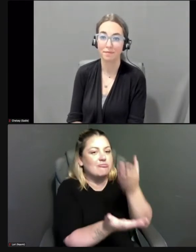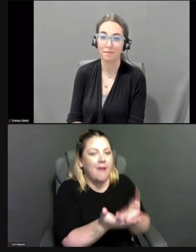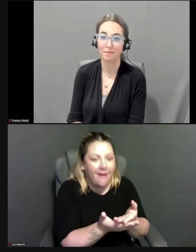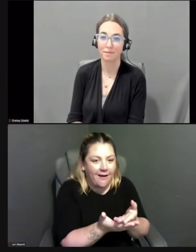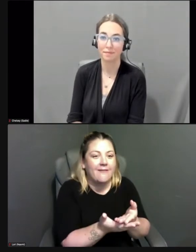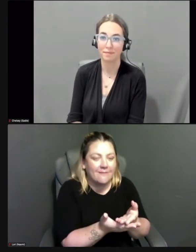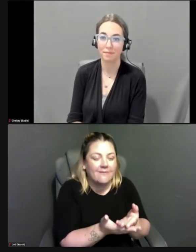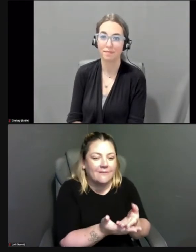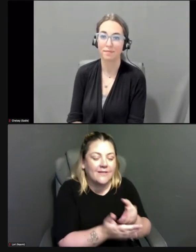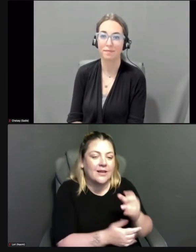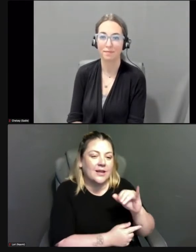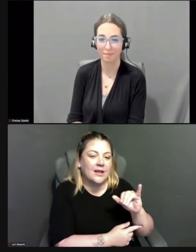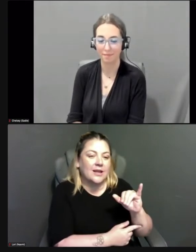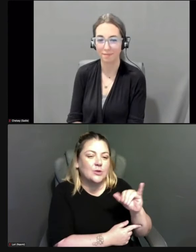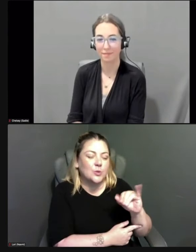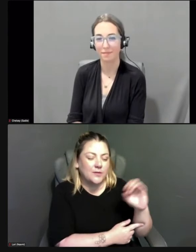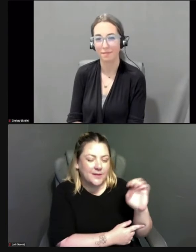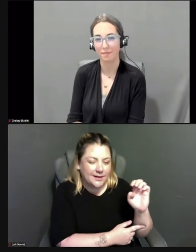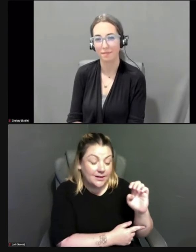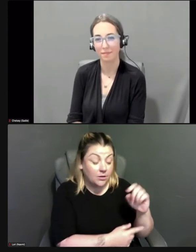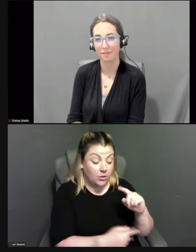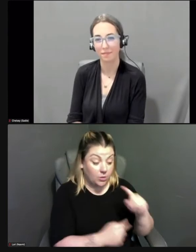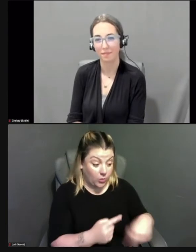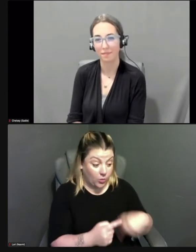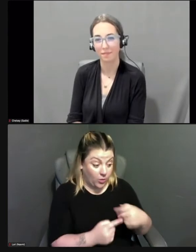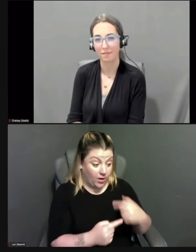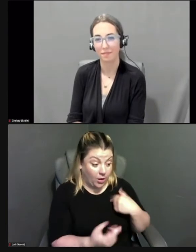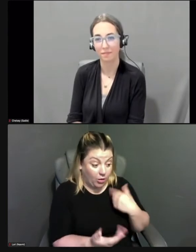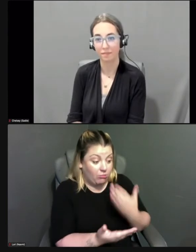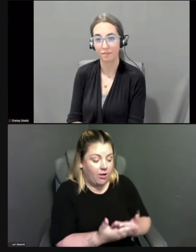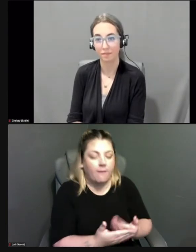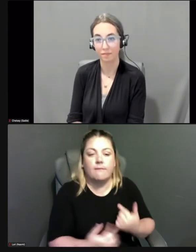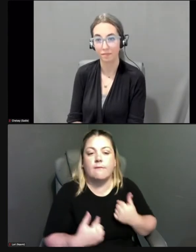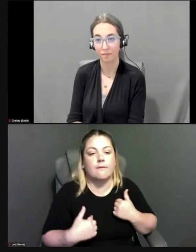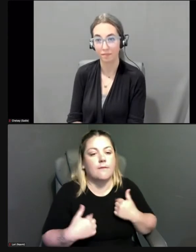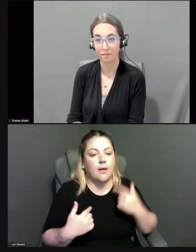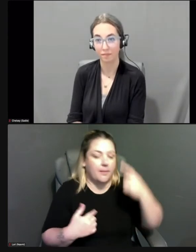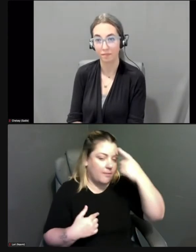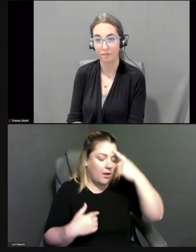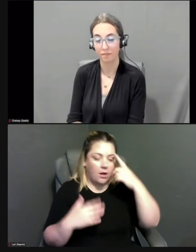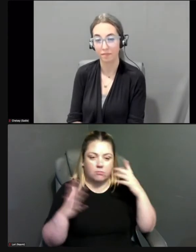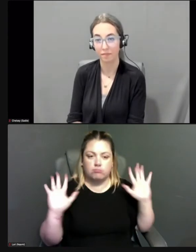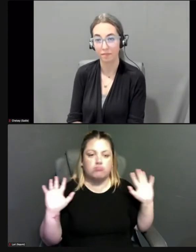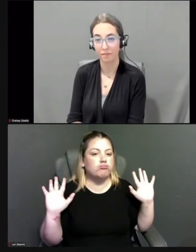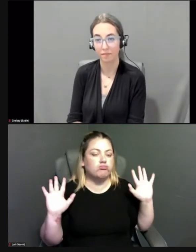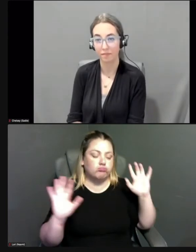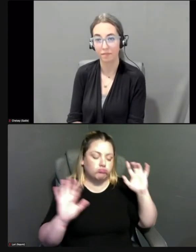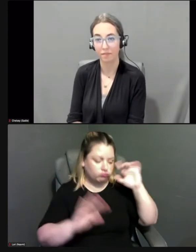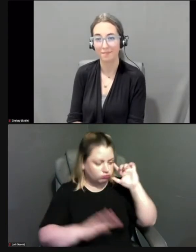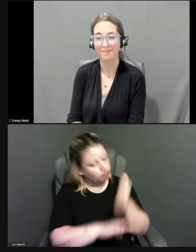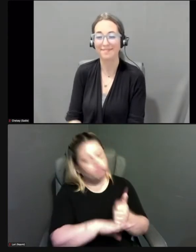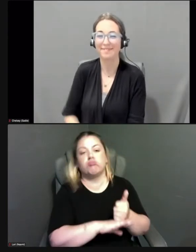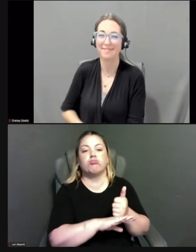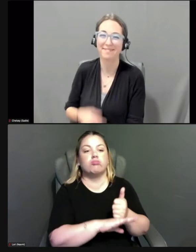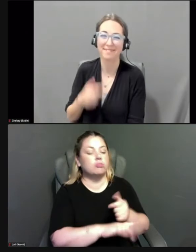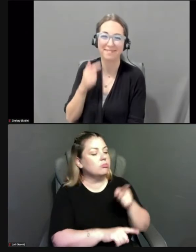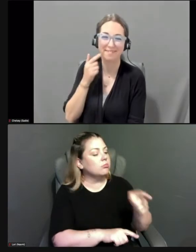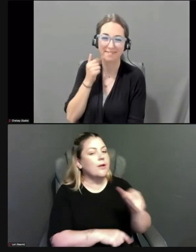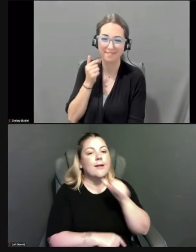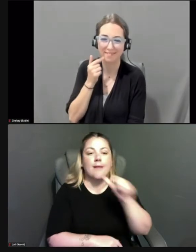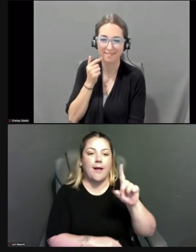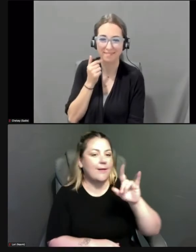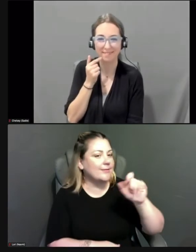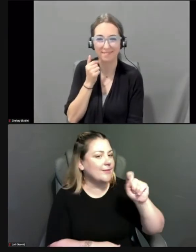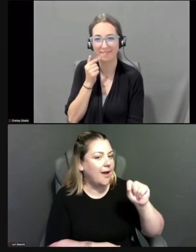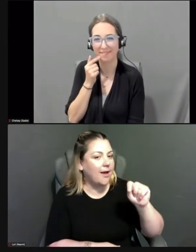eating, when I got to intuitive eating, I was already very clear that it was like not weight loss and not a diet. And I was like very ready for